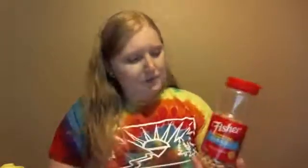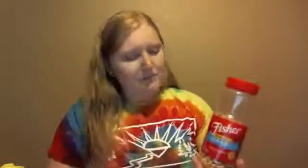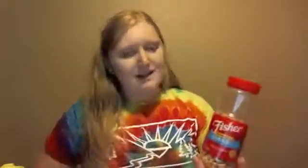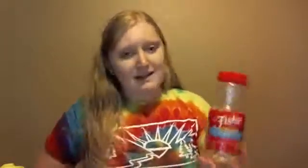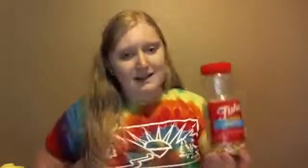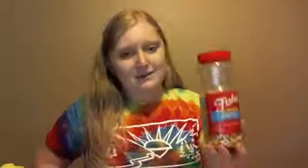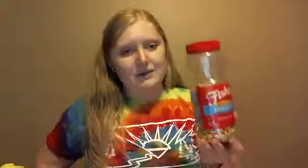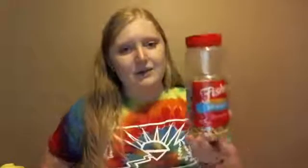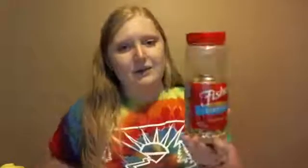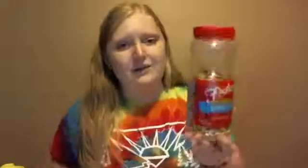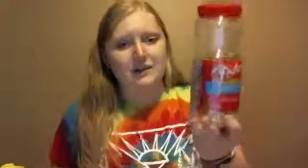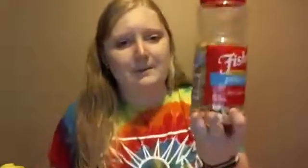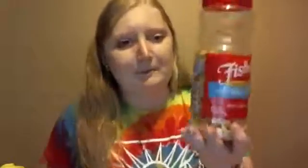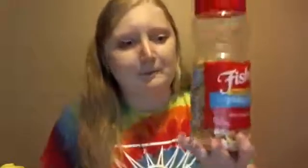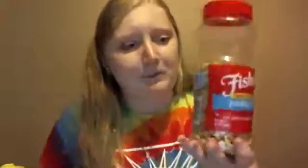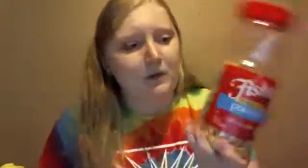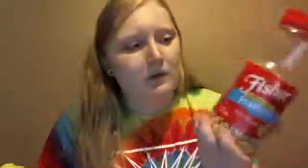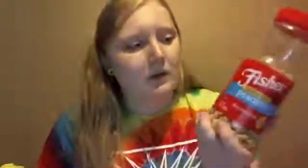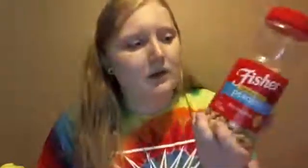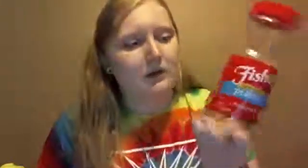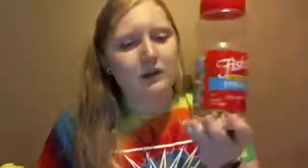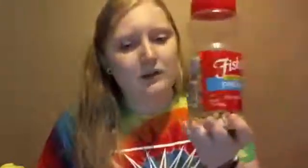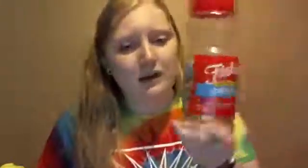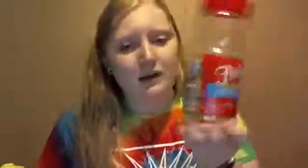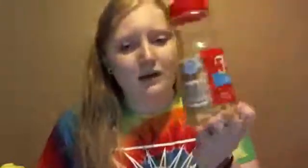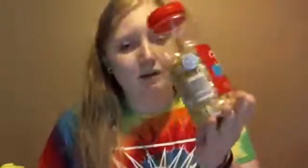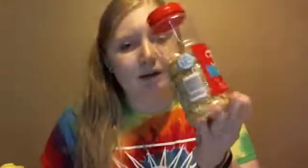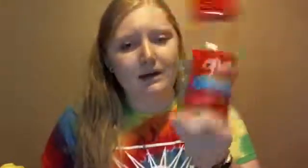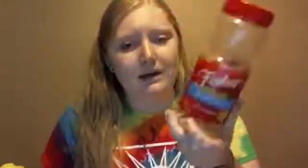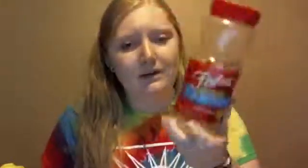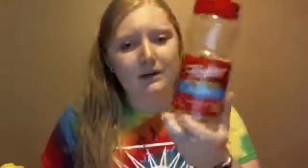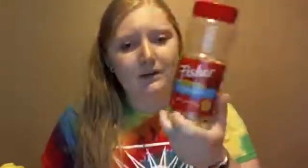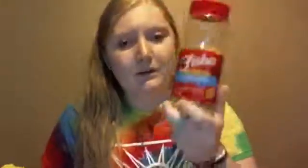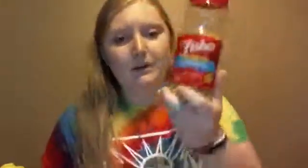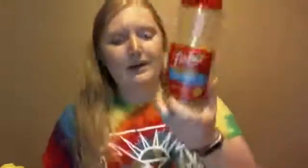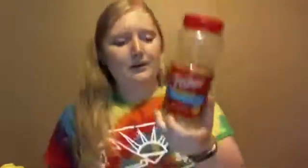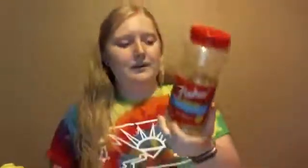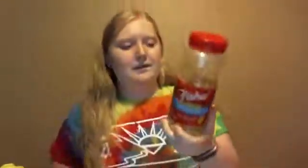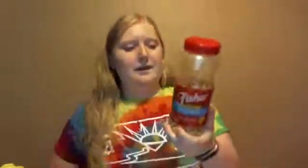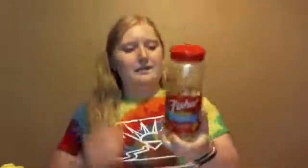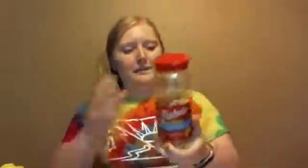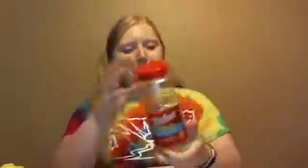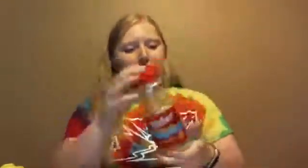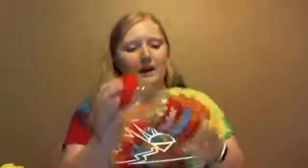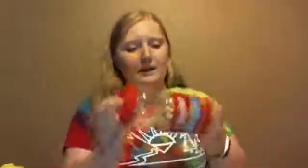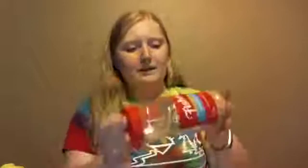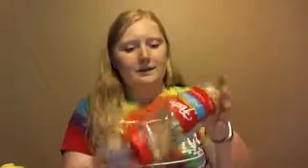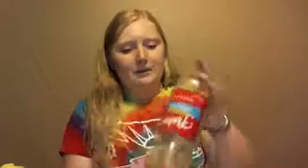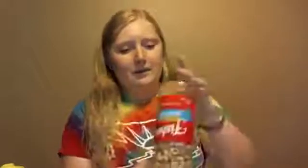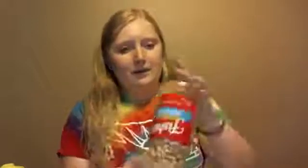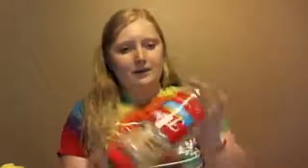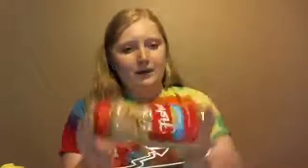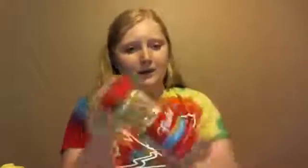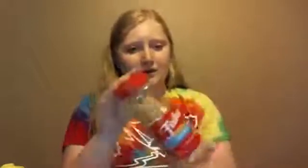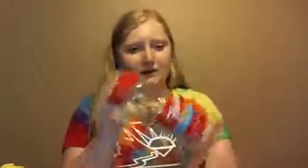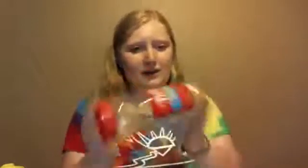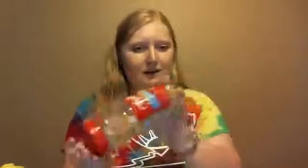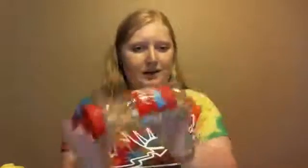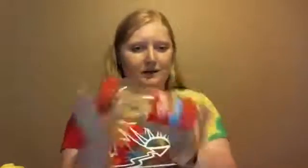They taste really crunchy. So when you crunch on, or when you eat them, they're really crunchy. And they sound pretty fun when you shake them around too.